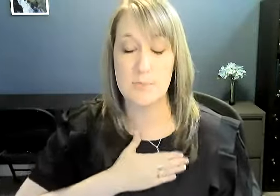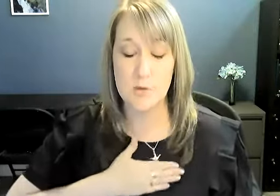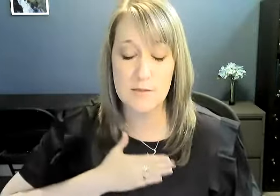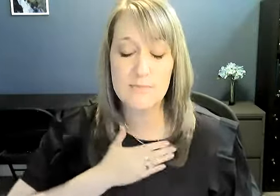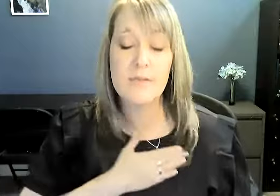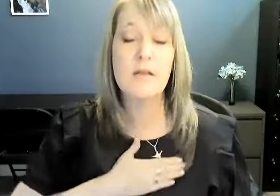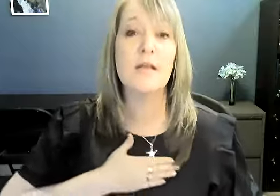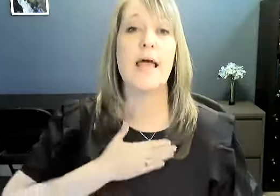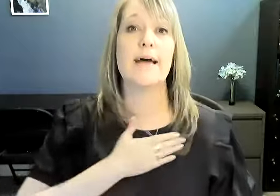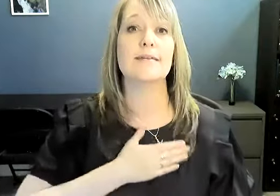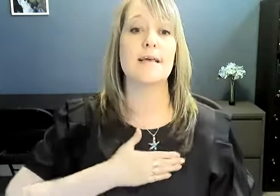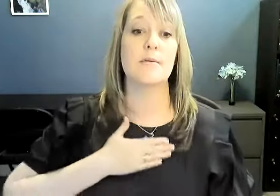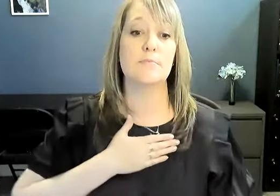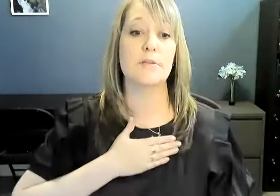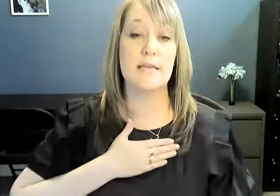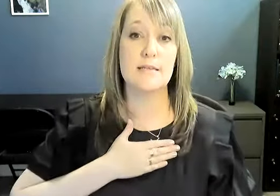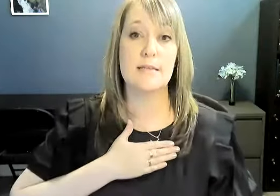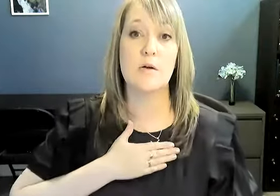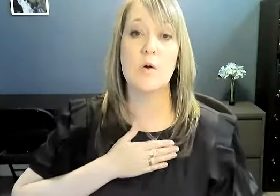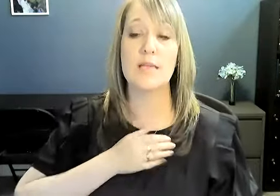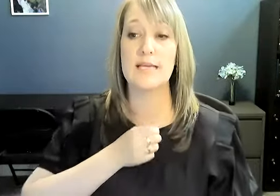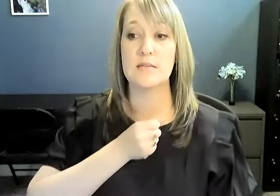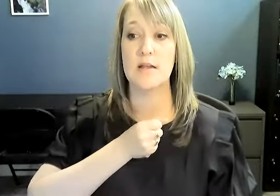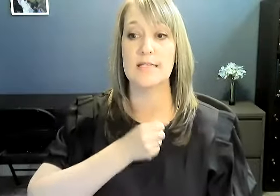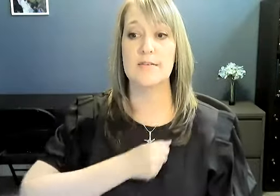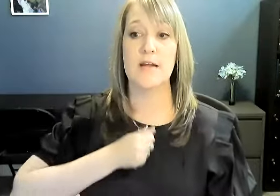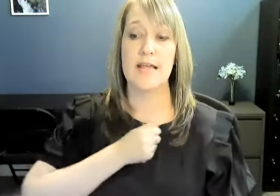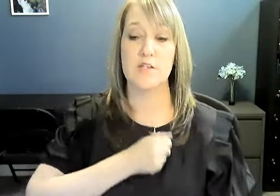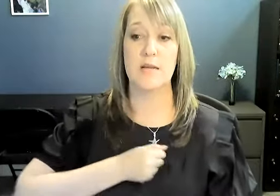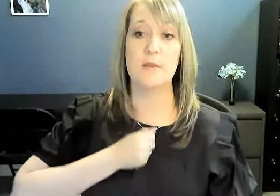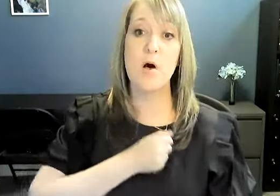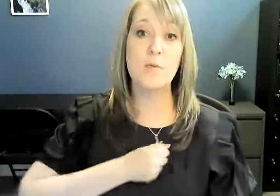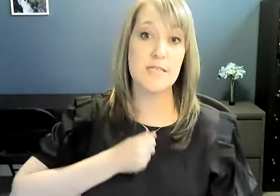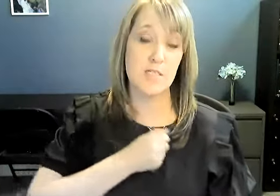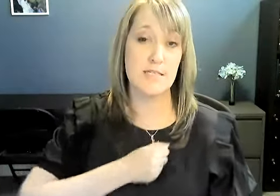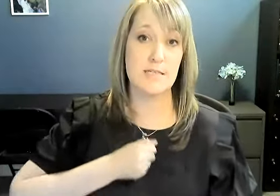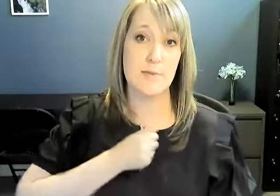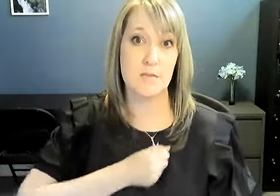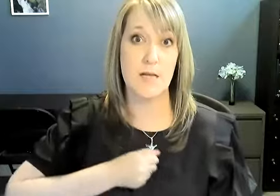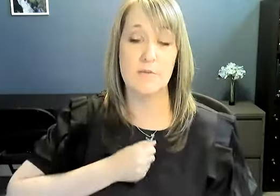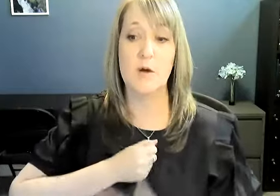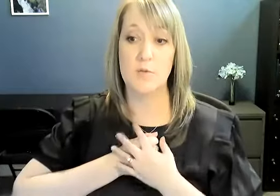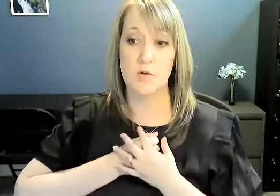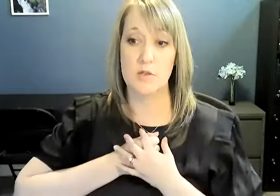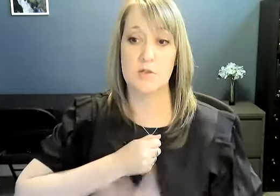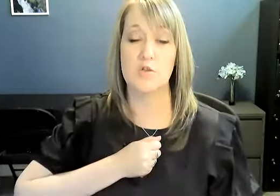motion, as please, only it's got a different hand shape. The palm orientation is the same as well. Palm is toward